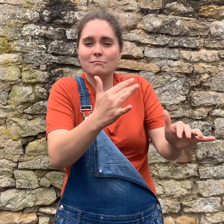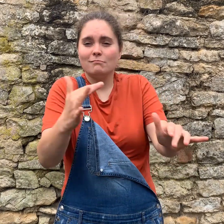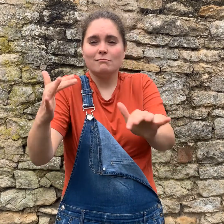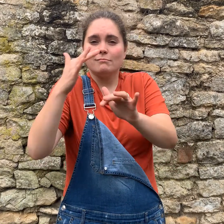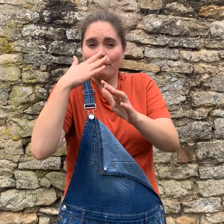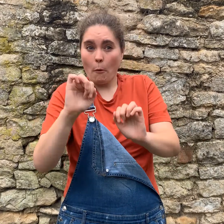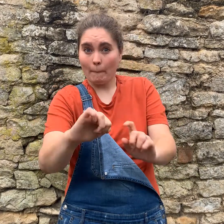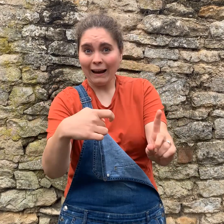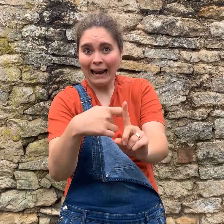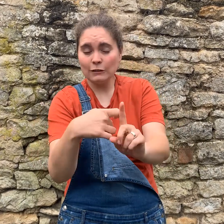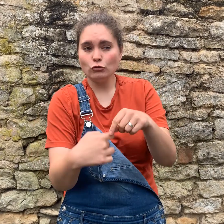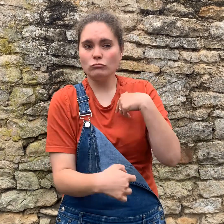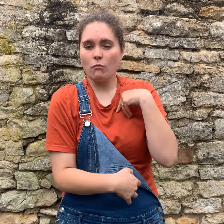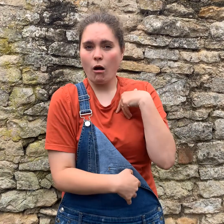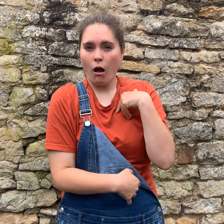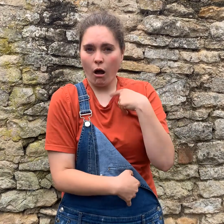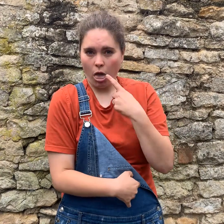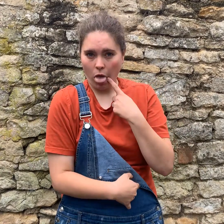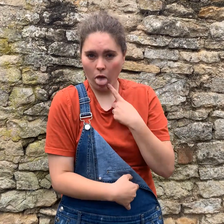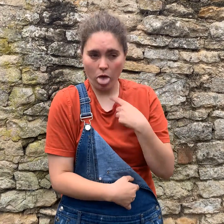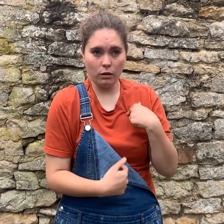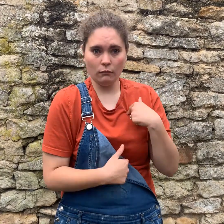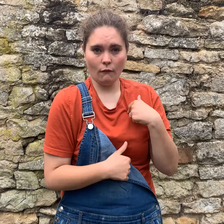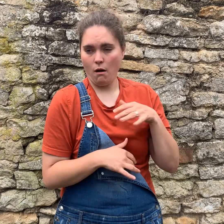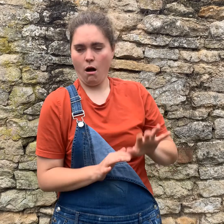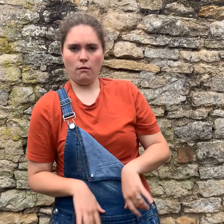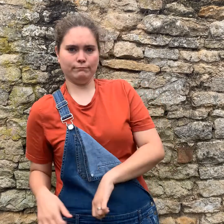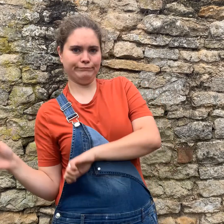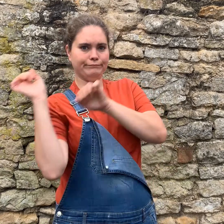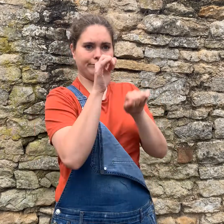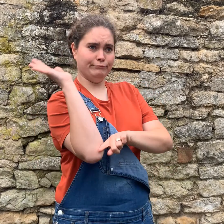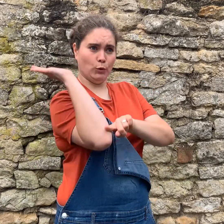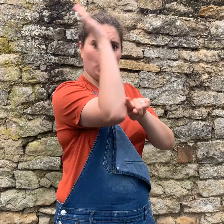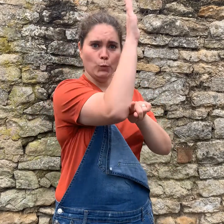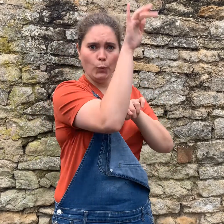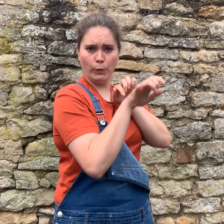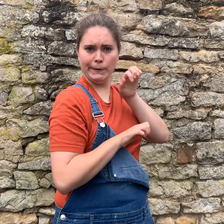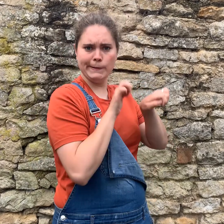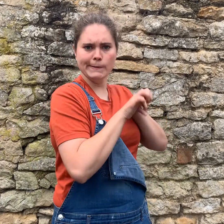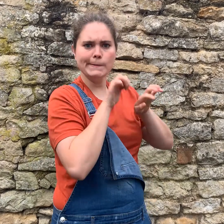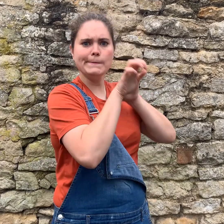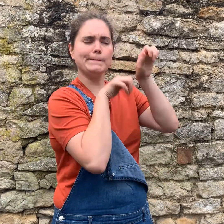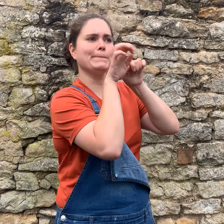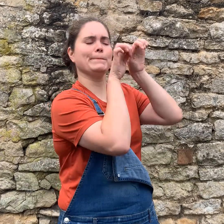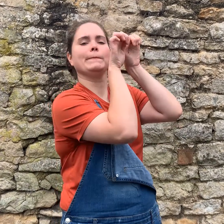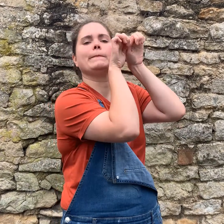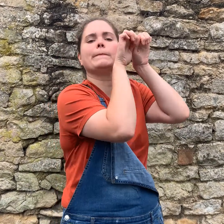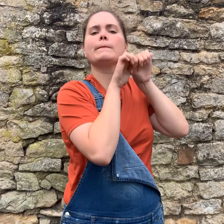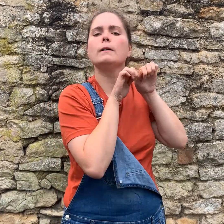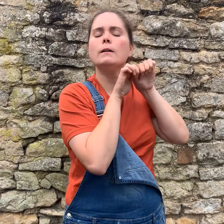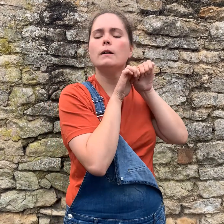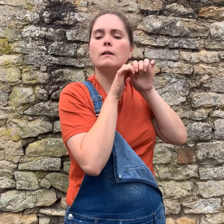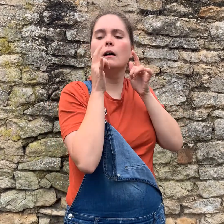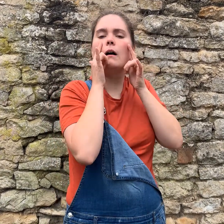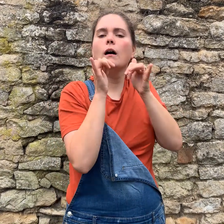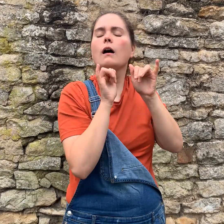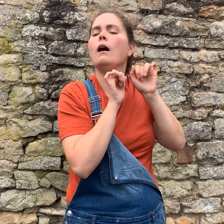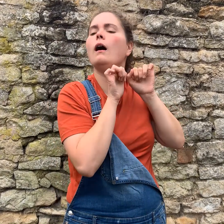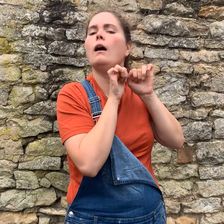cake. Oh, it was brilliant coming out from their kitchen. So I got a ladder, climbed up and peered through